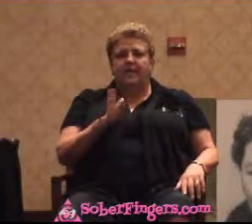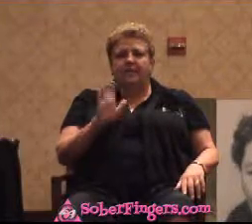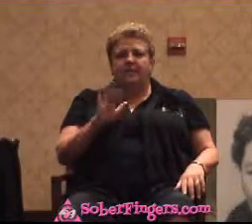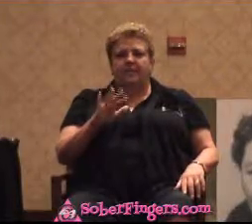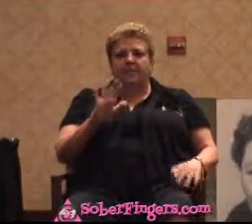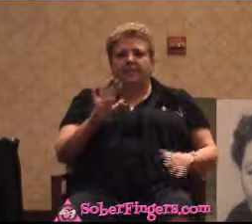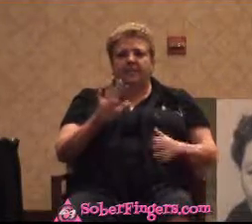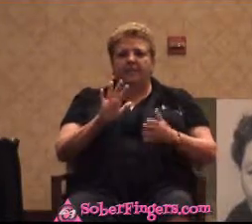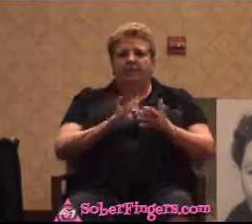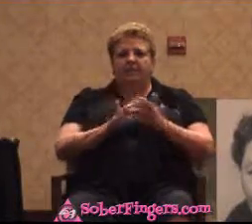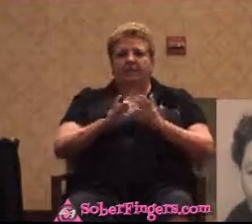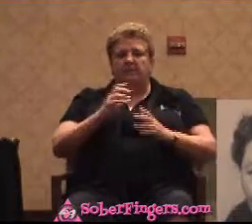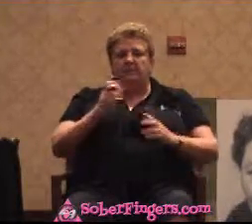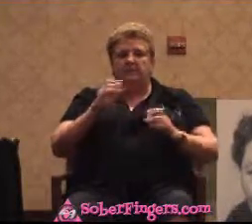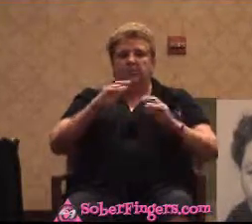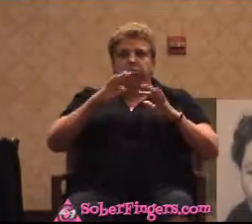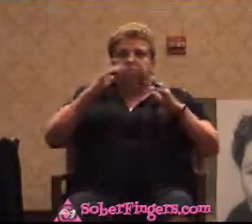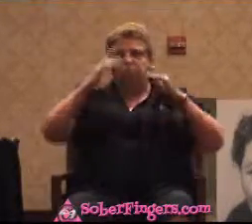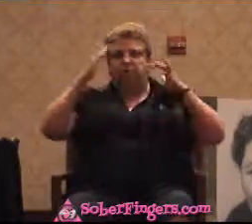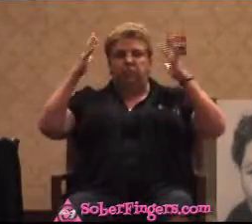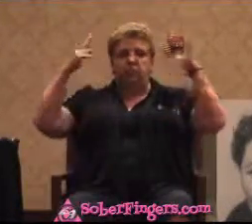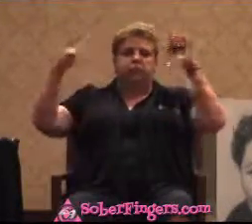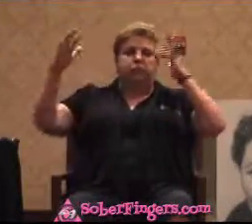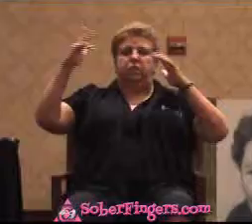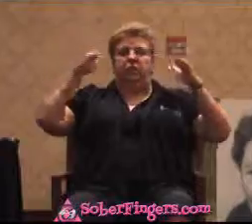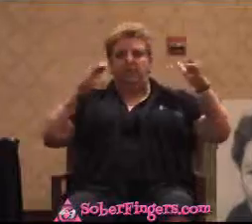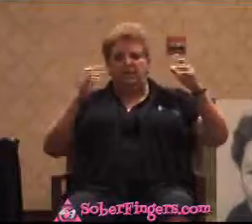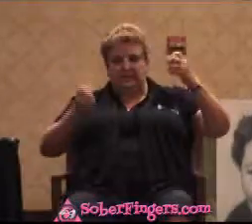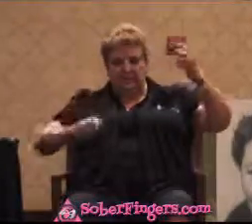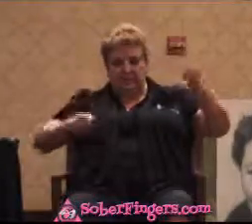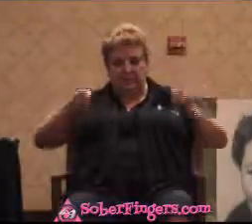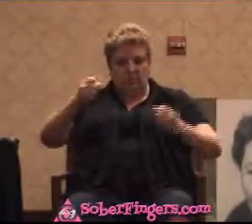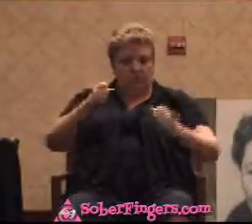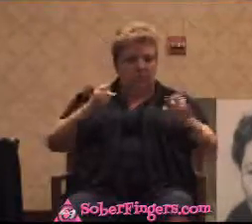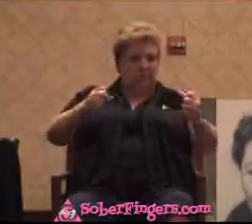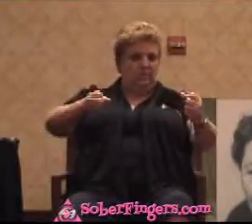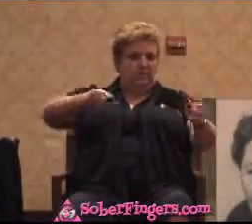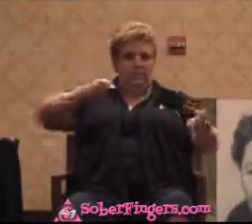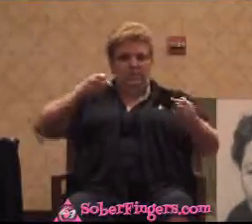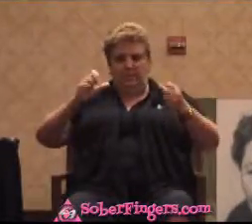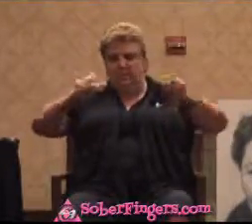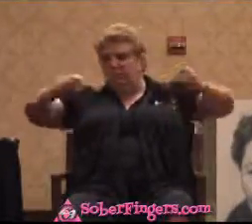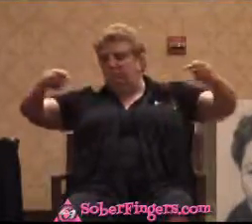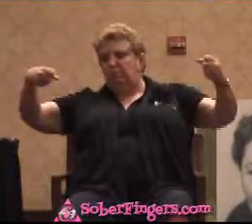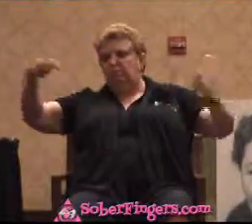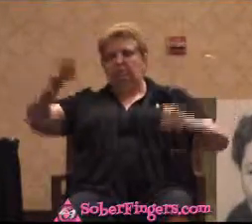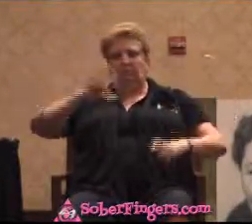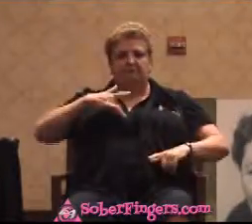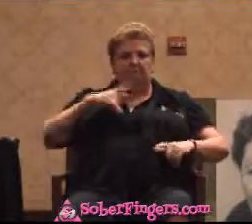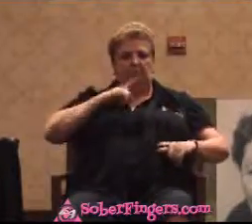And that steering wheel turned into about 10 times its size, and